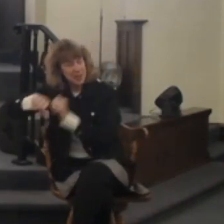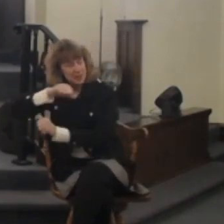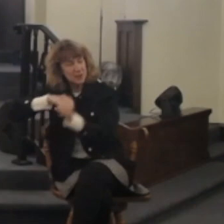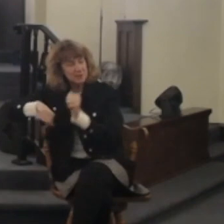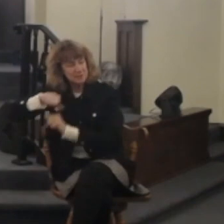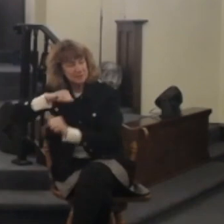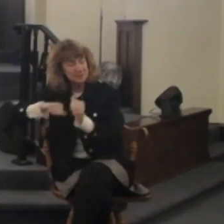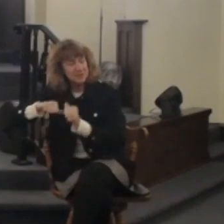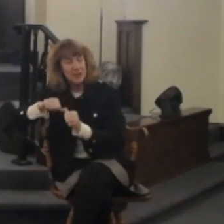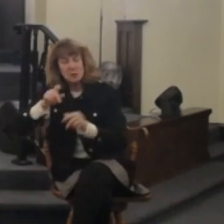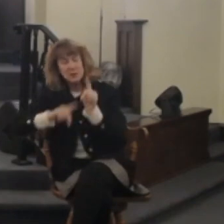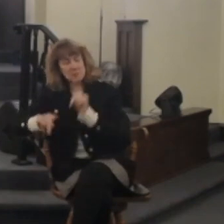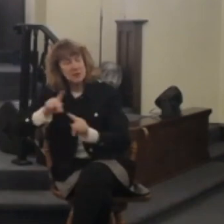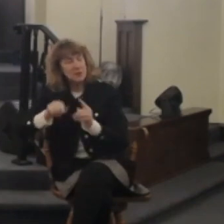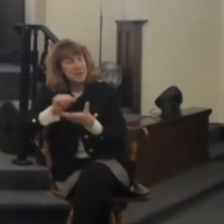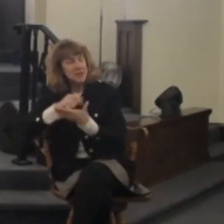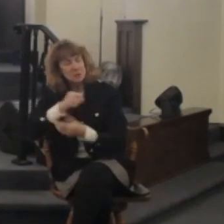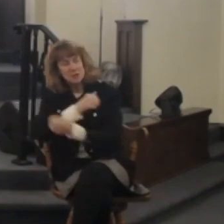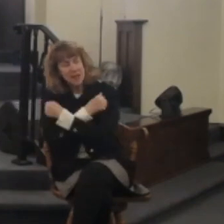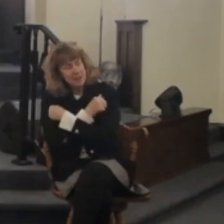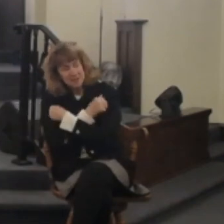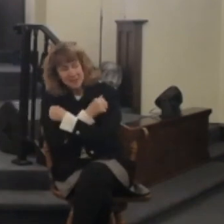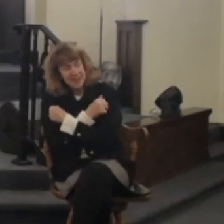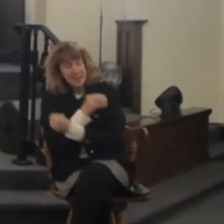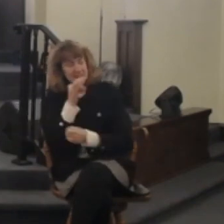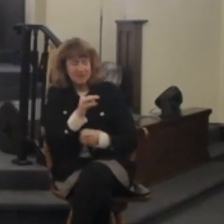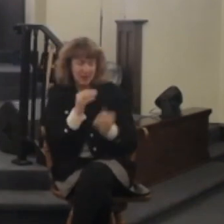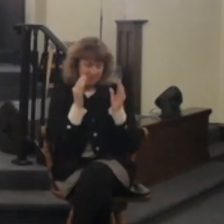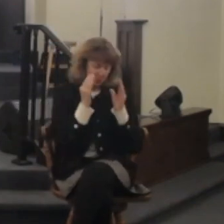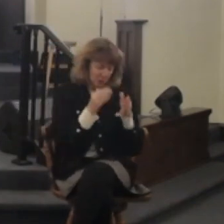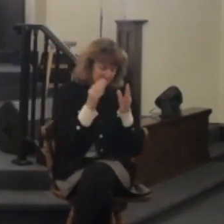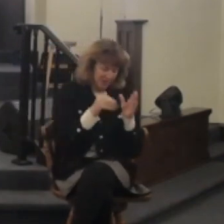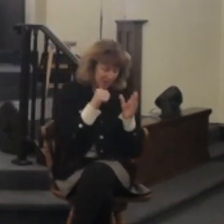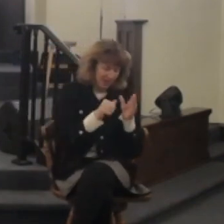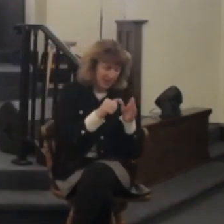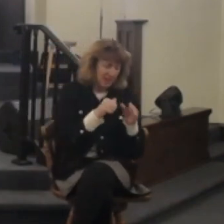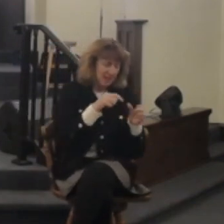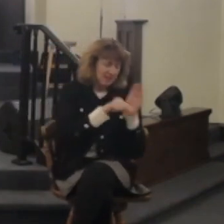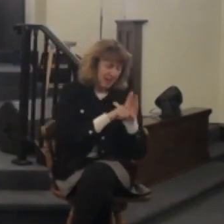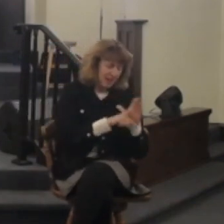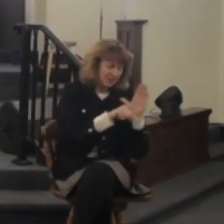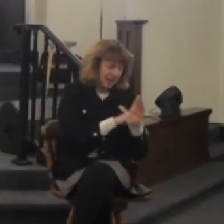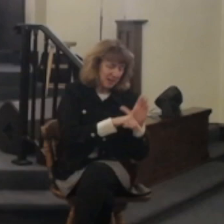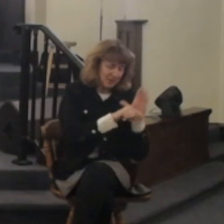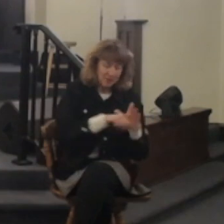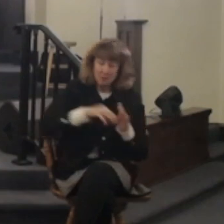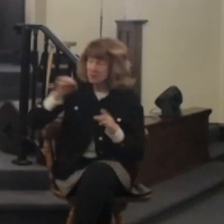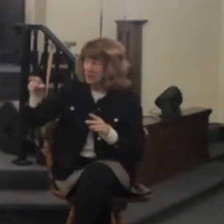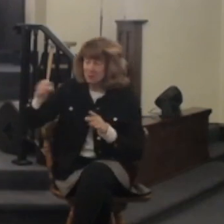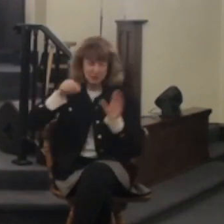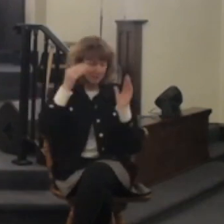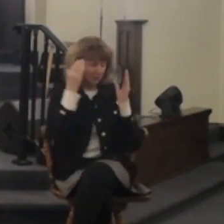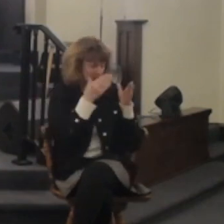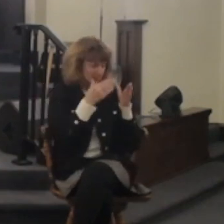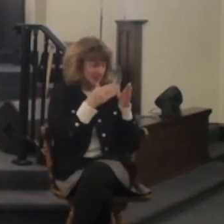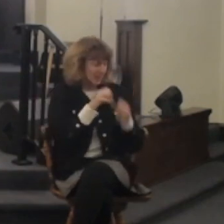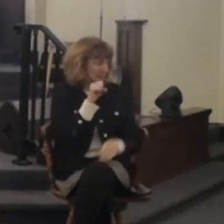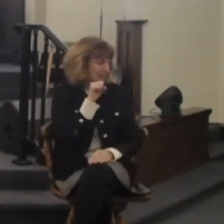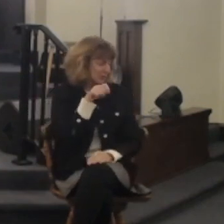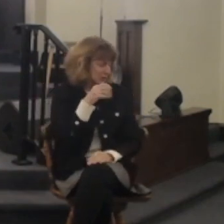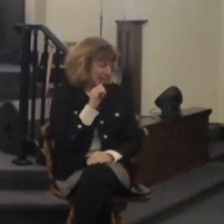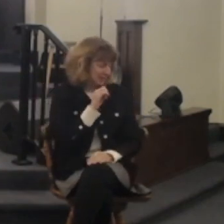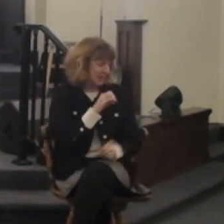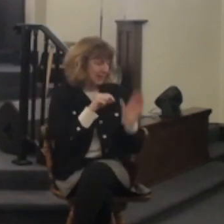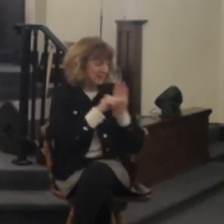the person that we love. If I'm focusing on, not that Shane does anything bad, But if I were focusing on anything that he were